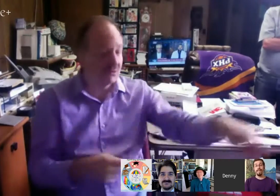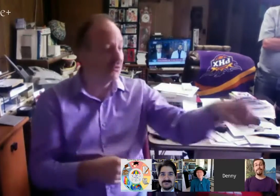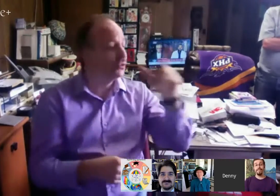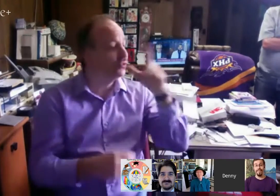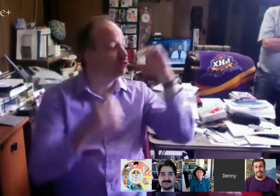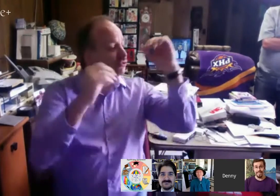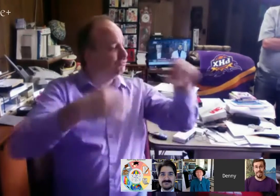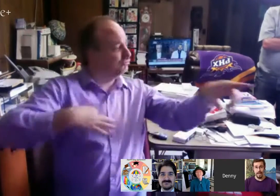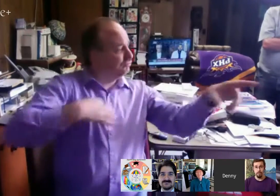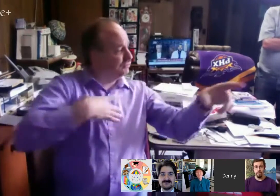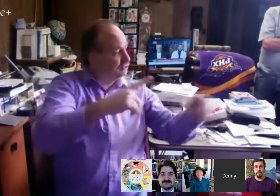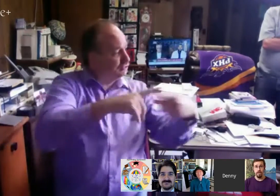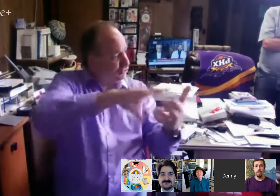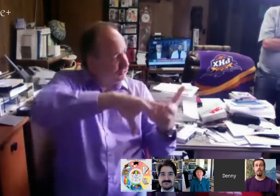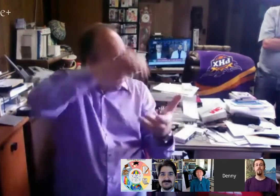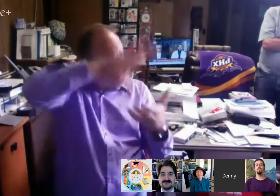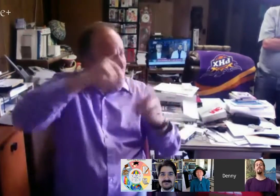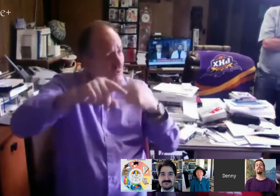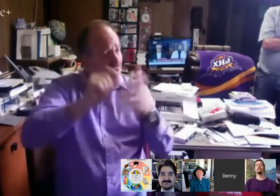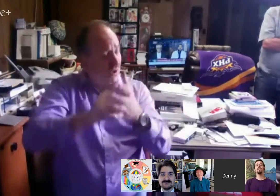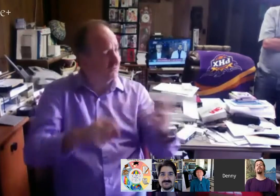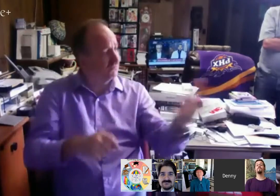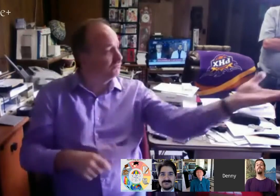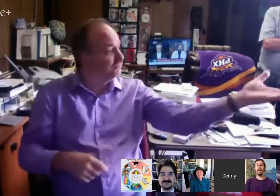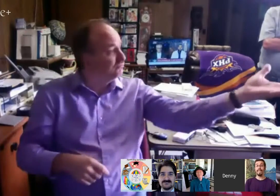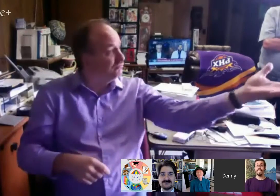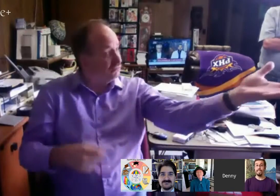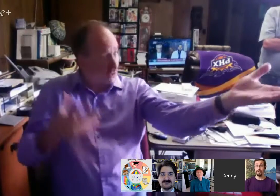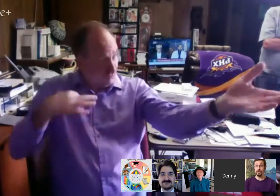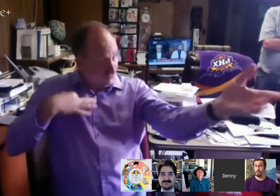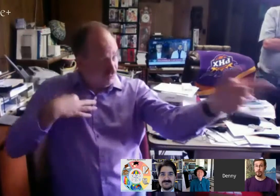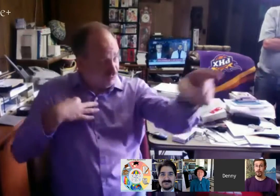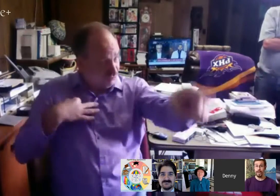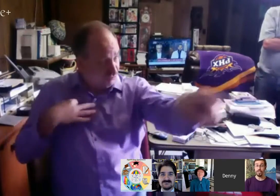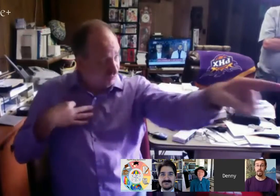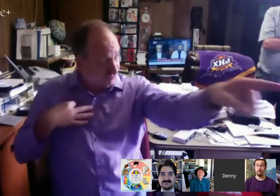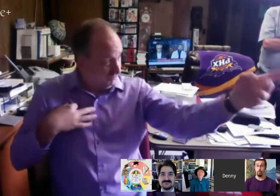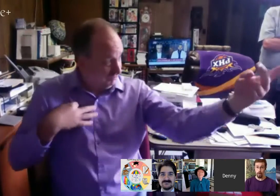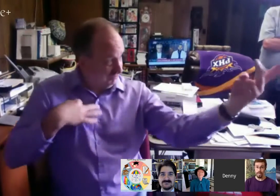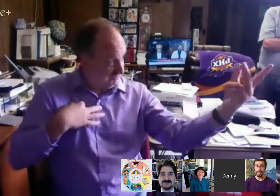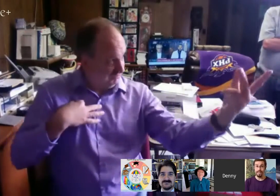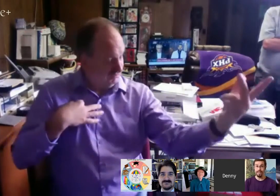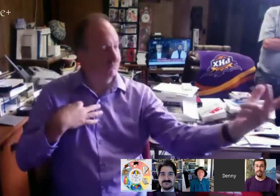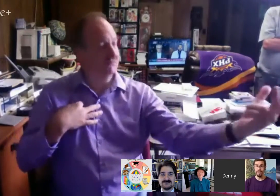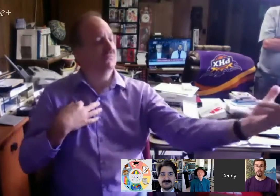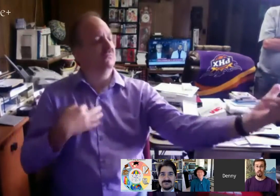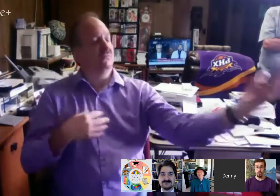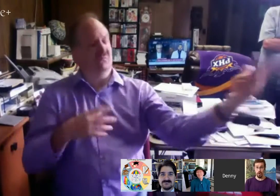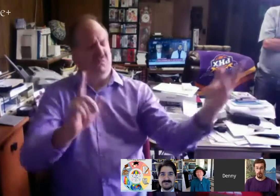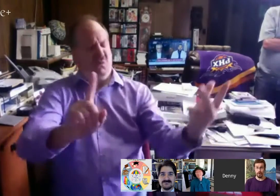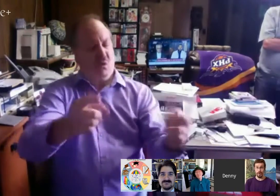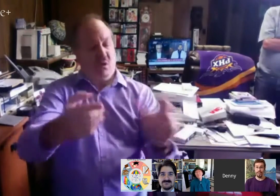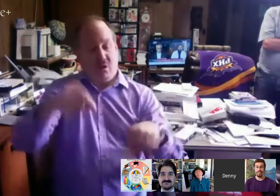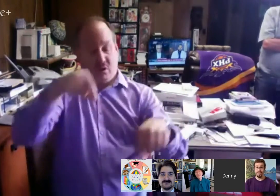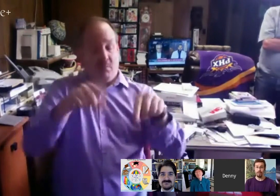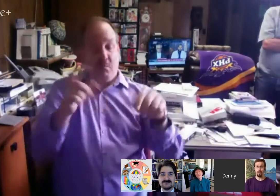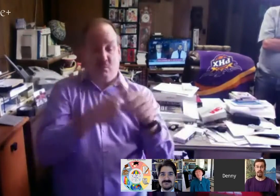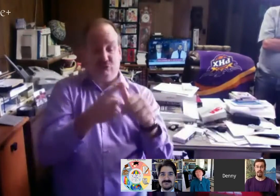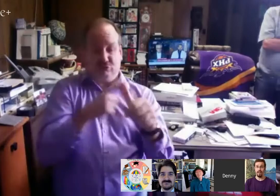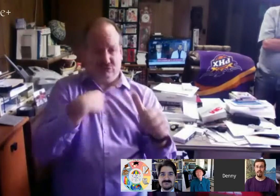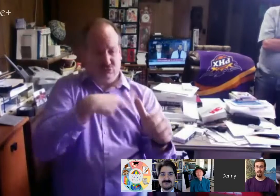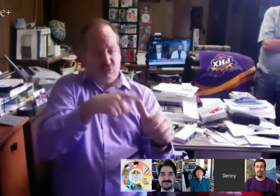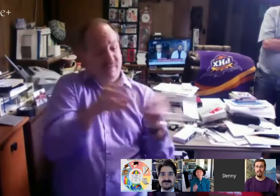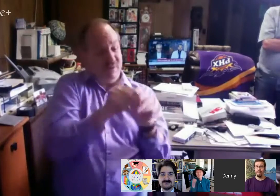you get past that step, you have to find teachers who are actually willing to learn